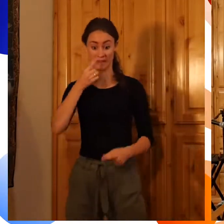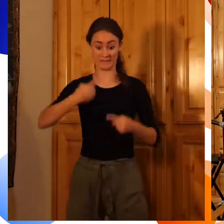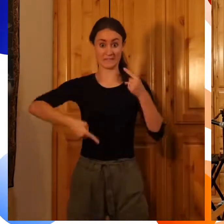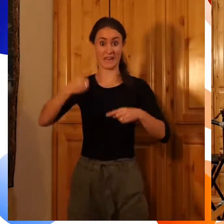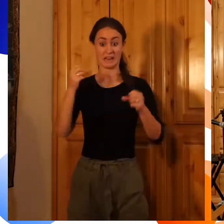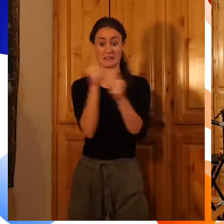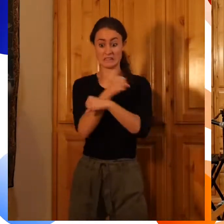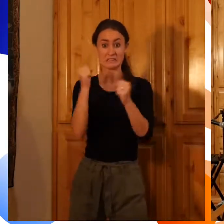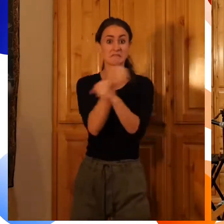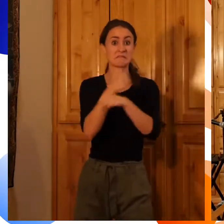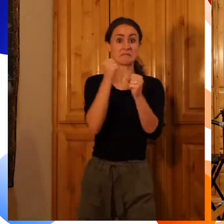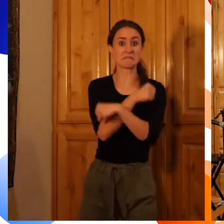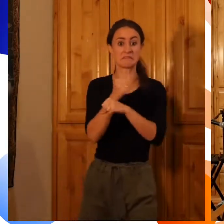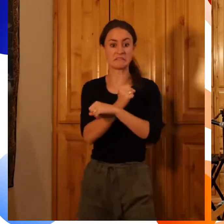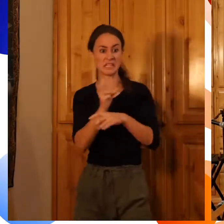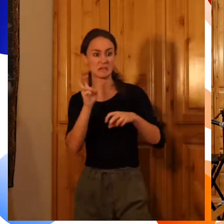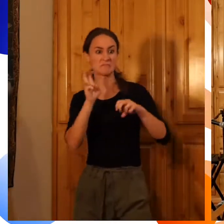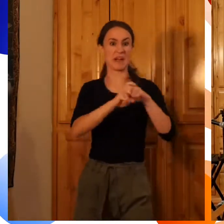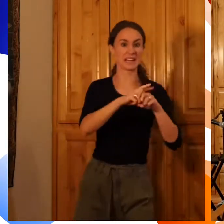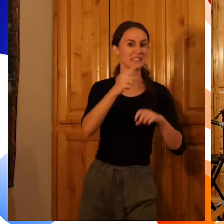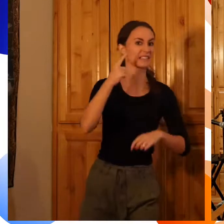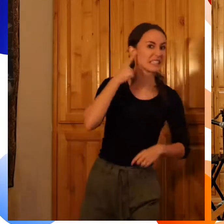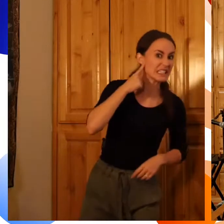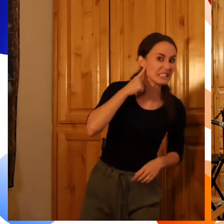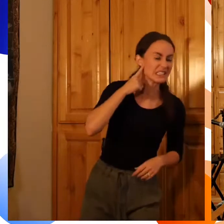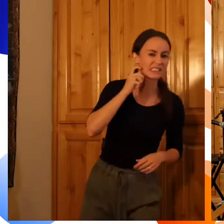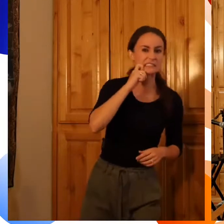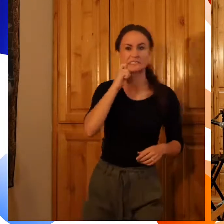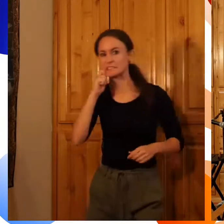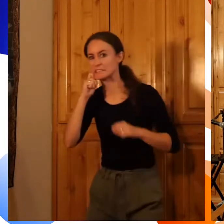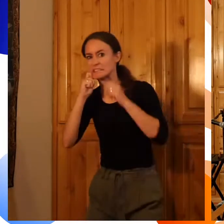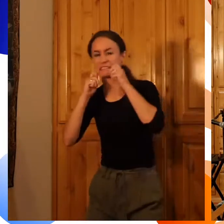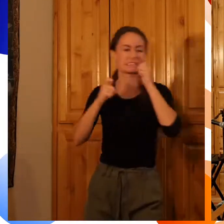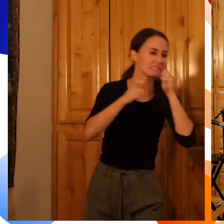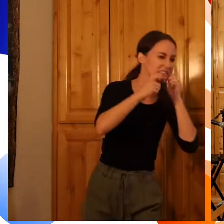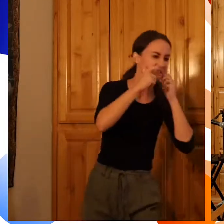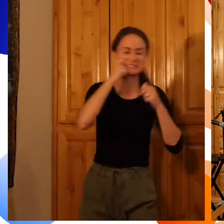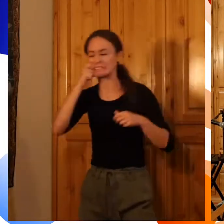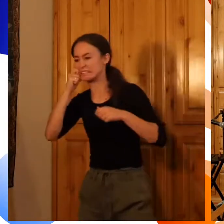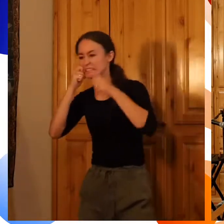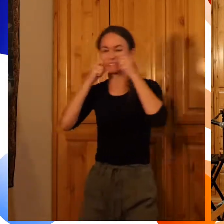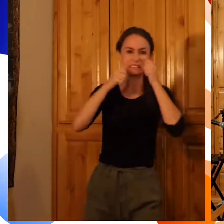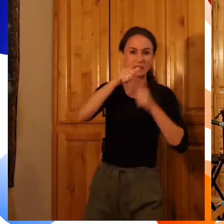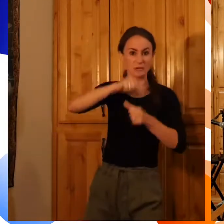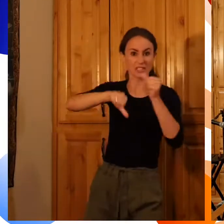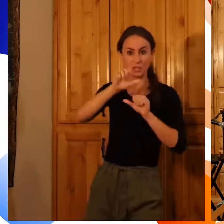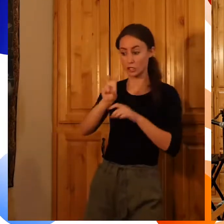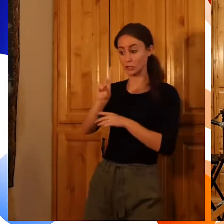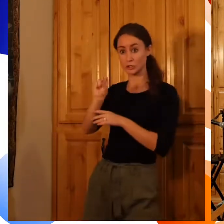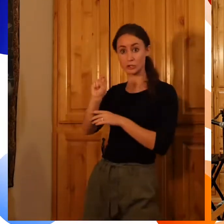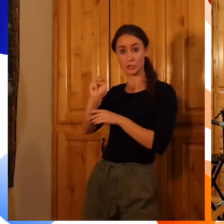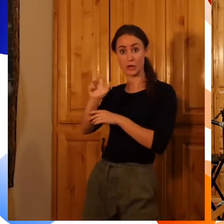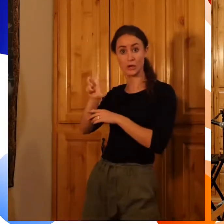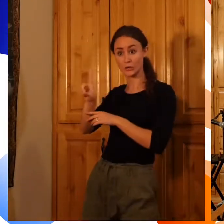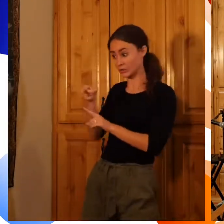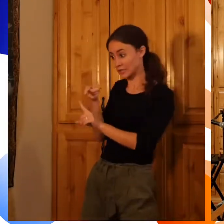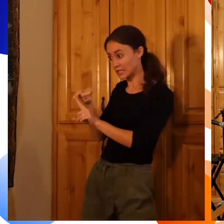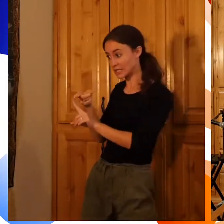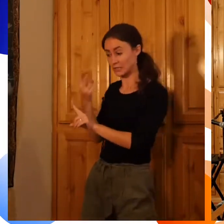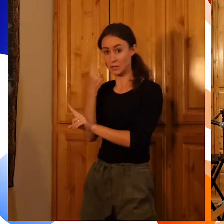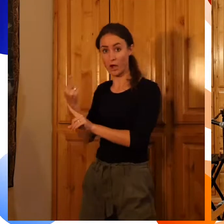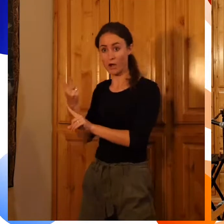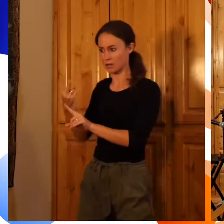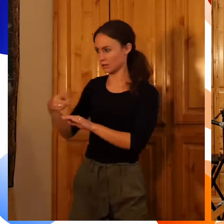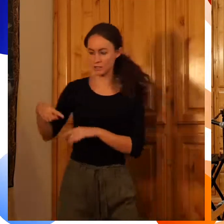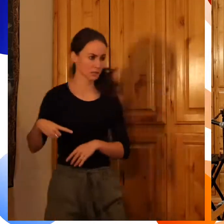ears, and all the while tugging on the golden spectacles between them. Donald ran over and he said, "Get up! Get up! What